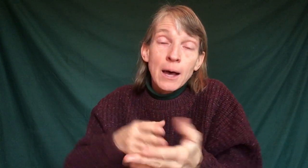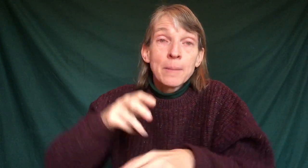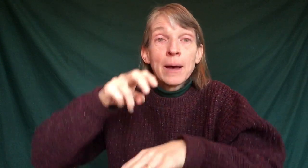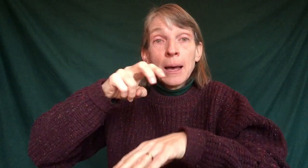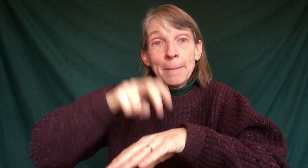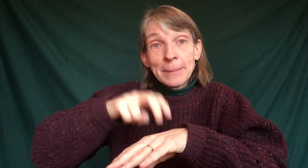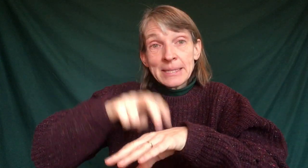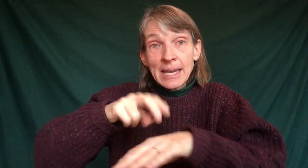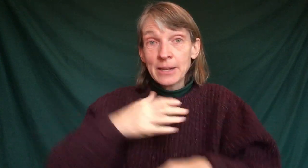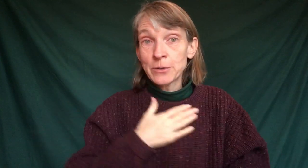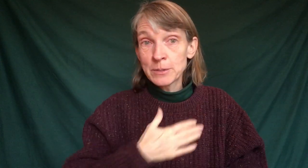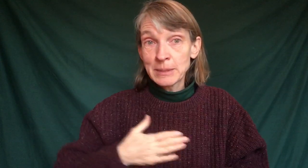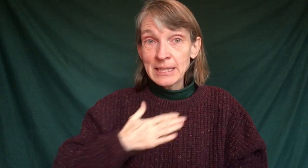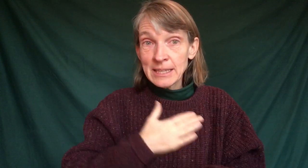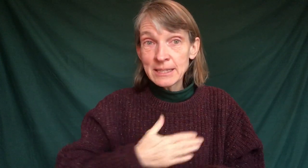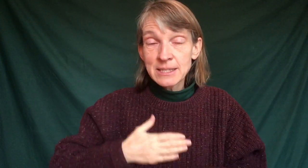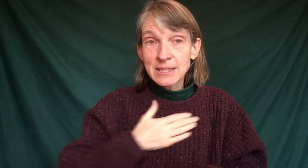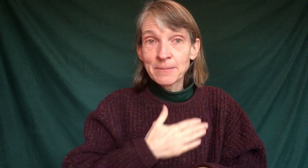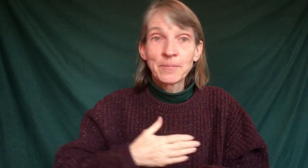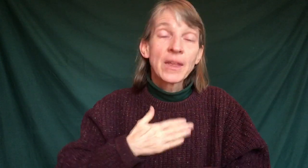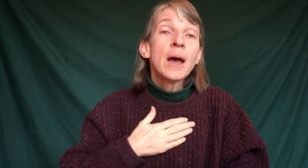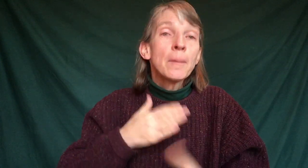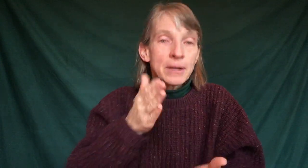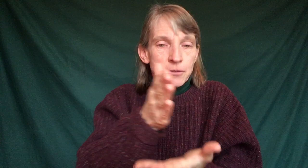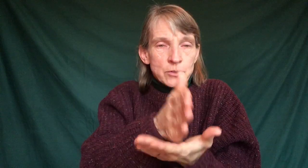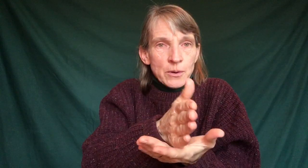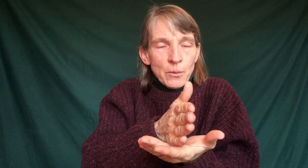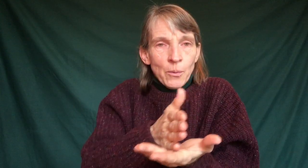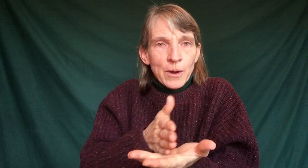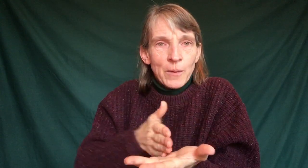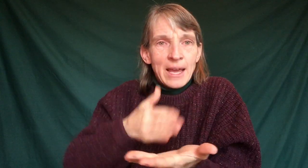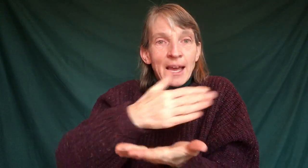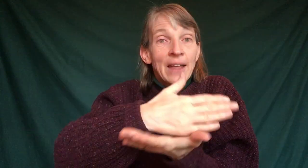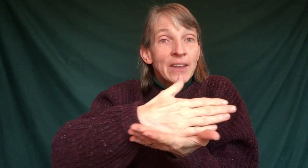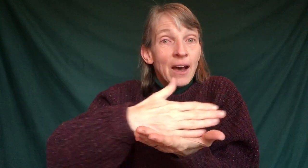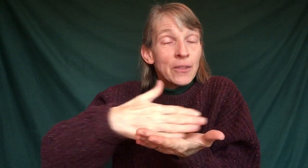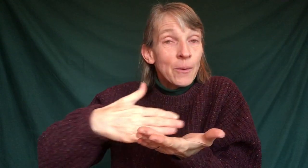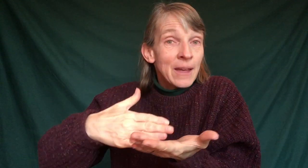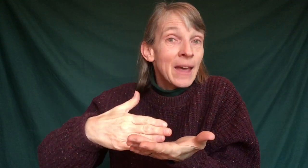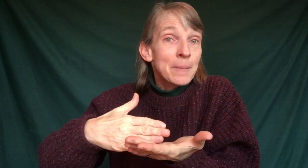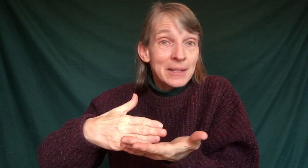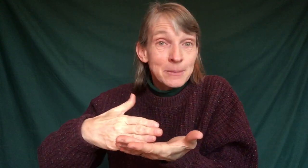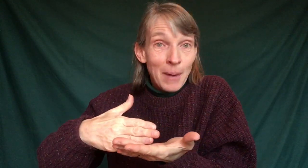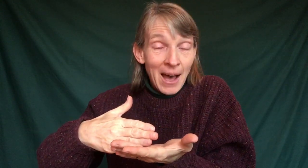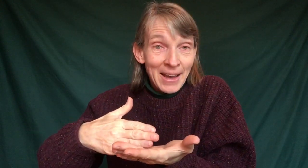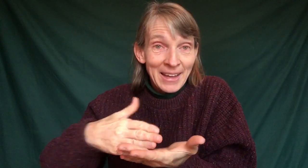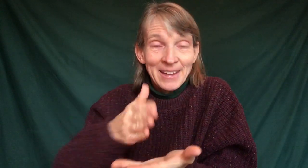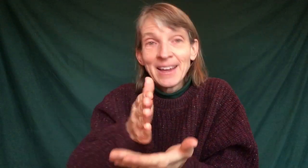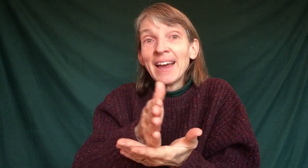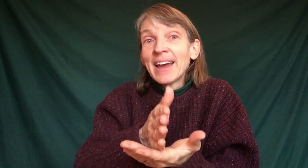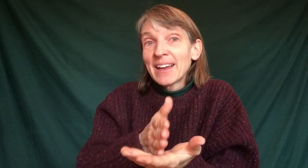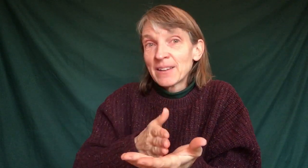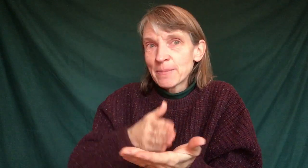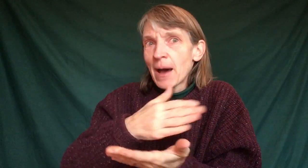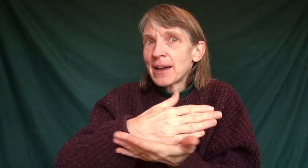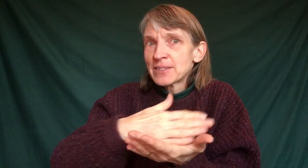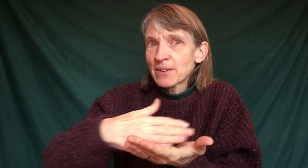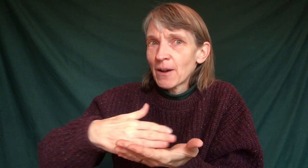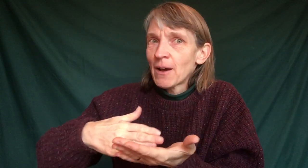some potatoes, please? But if you do it one way and the other way, that means pie. And pies are